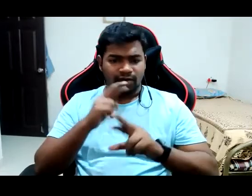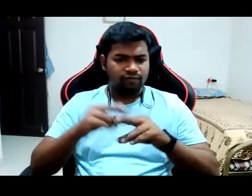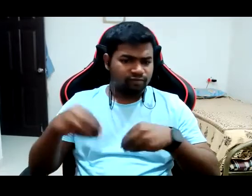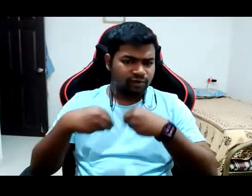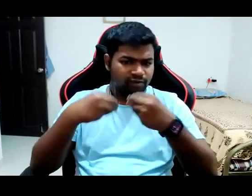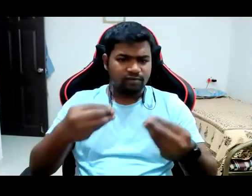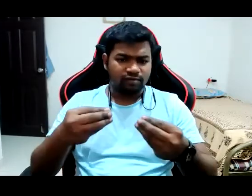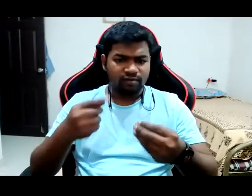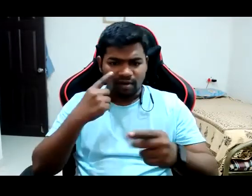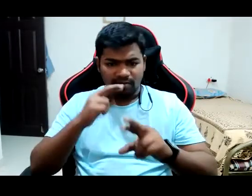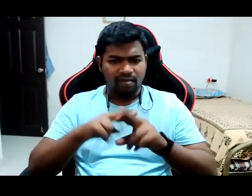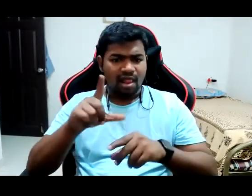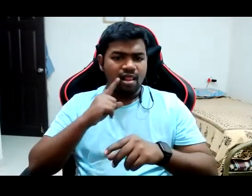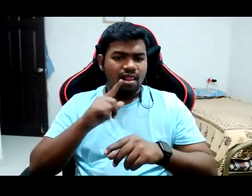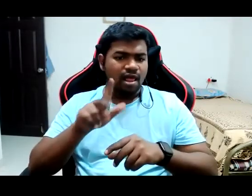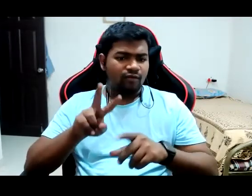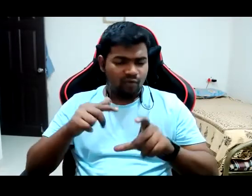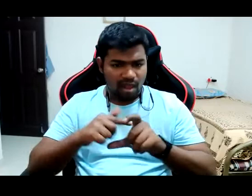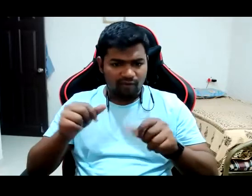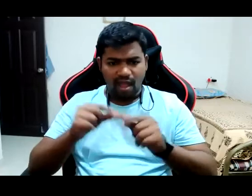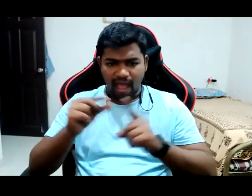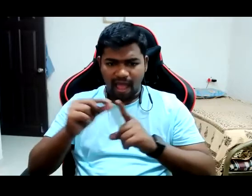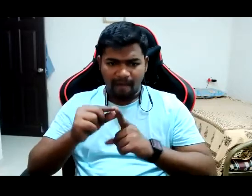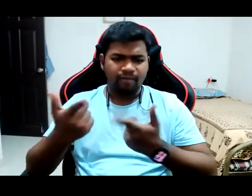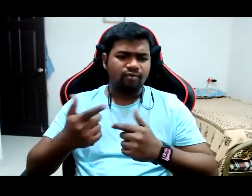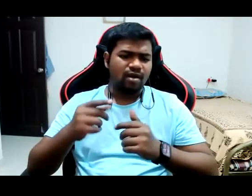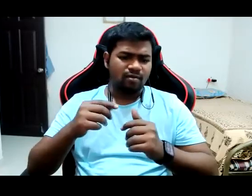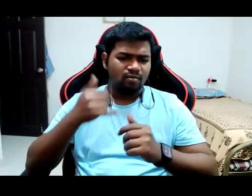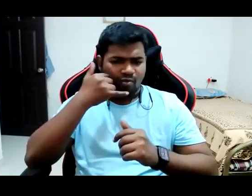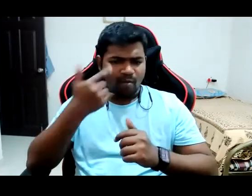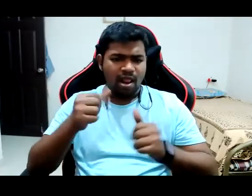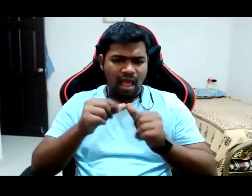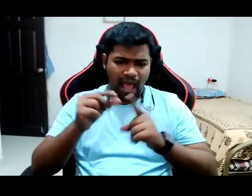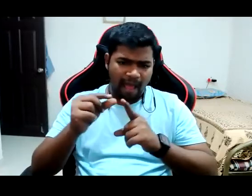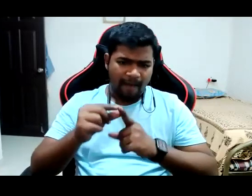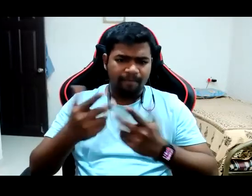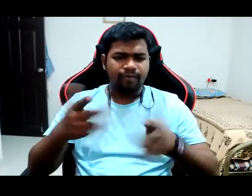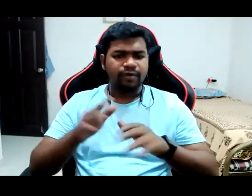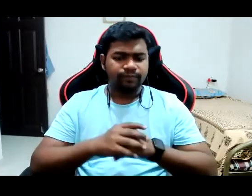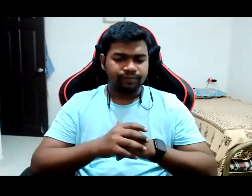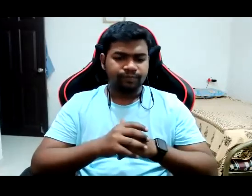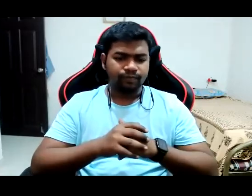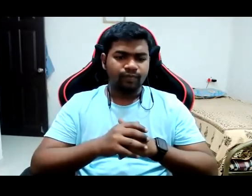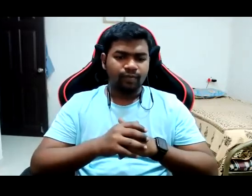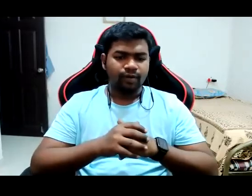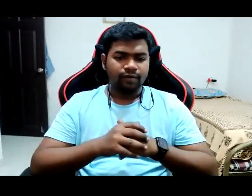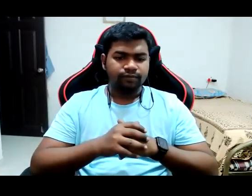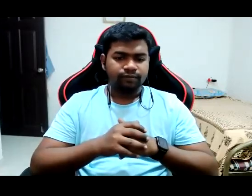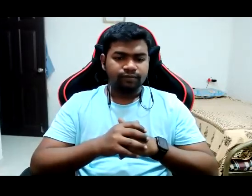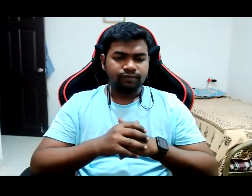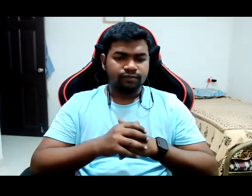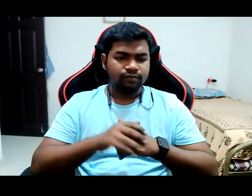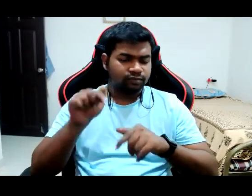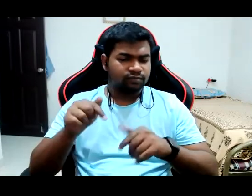and if there's a live app, web or mobile or what have you, then you basically share a link to that deployed version as well. So that